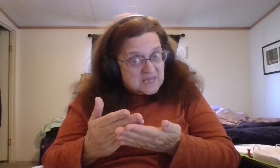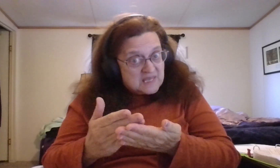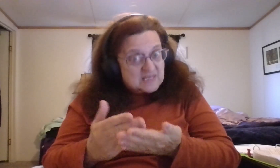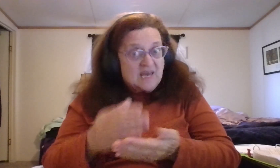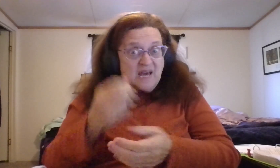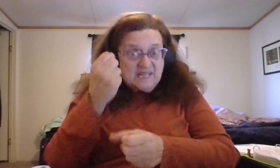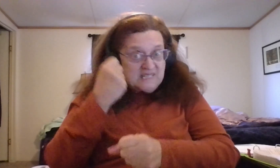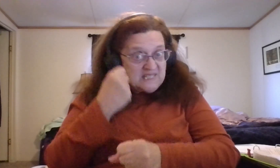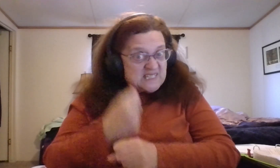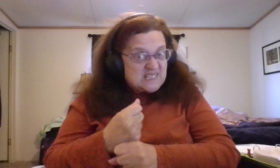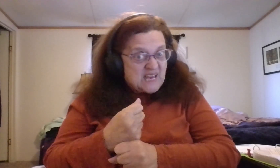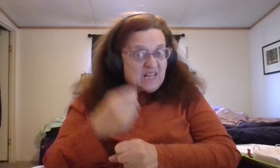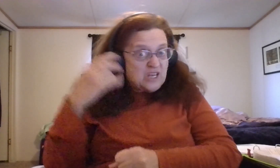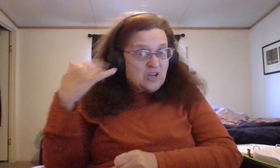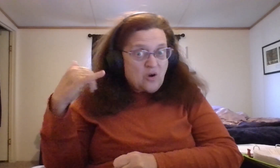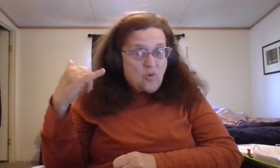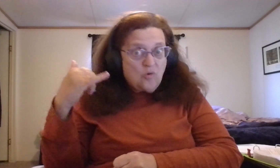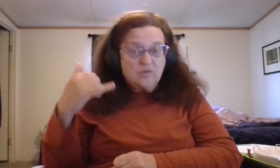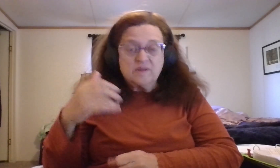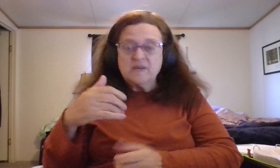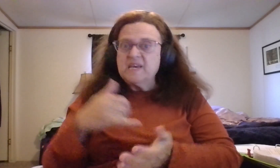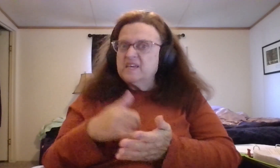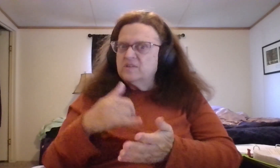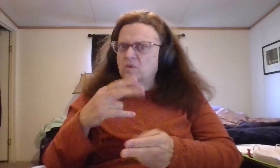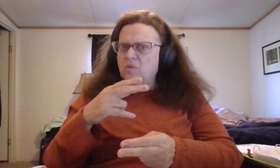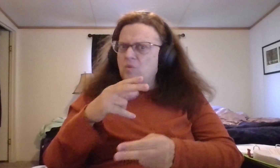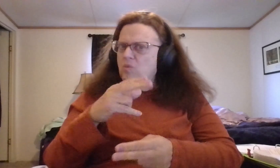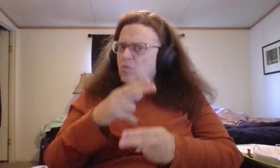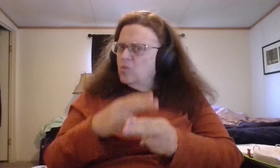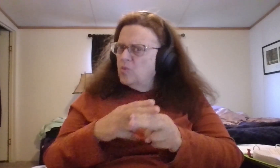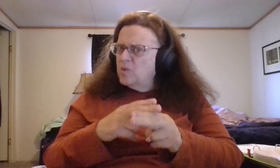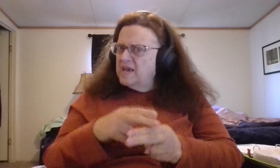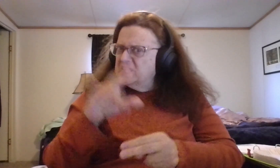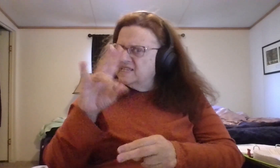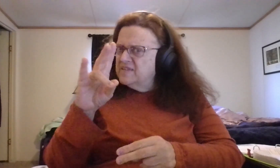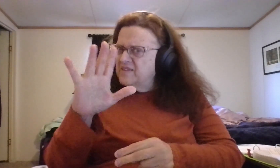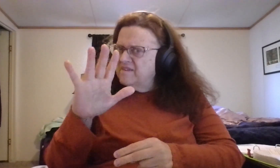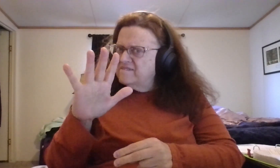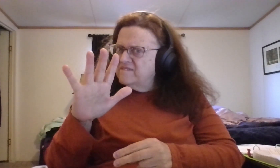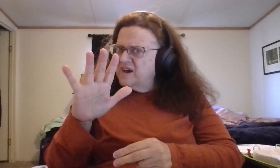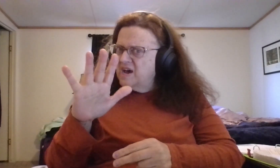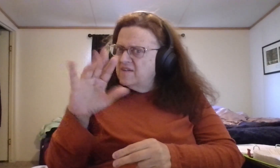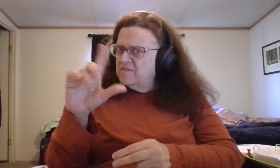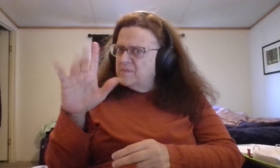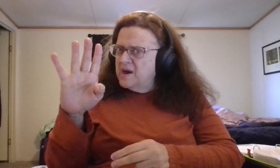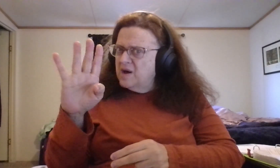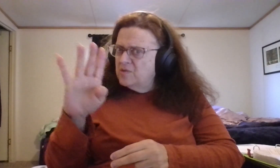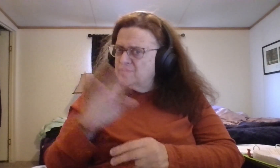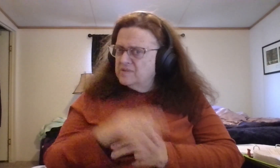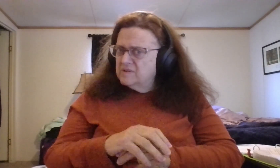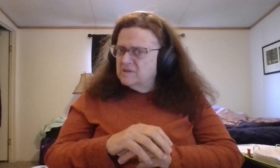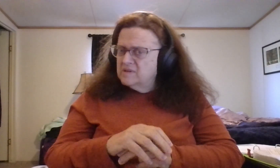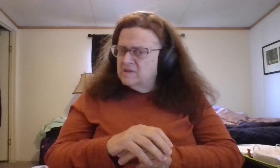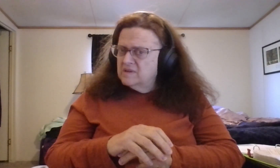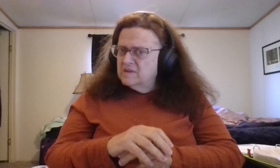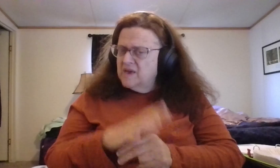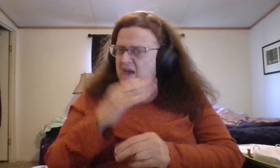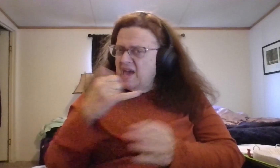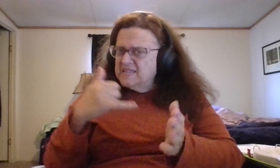gold. Its weight was 75 pounds, and its